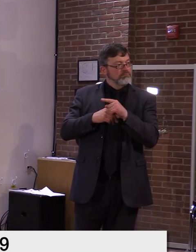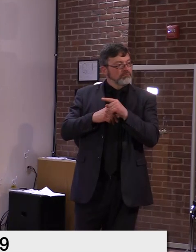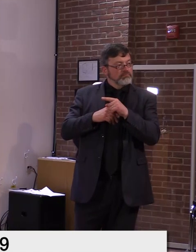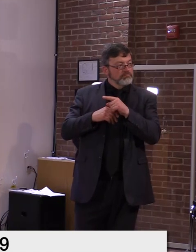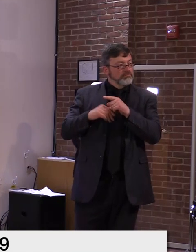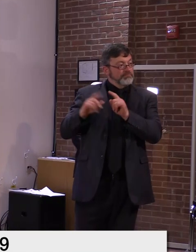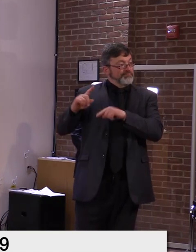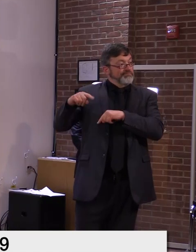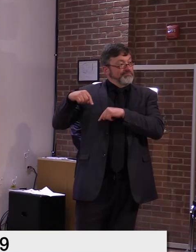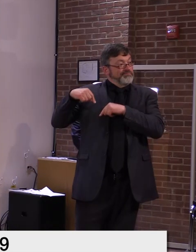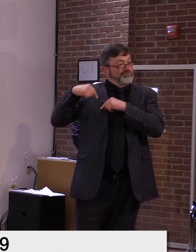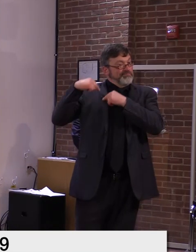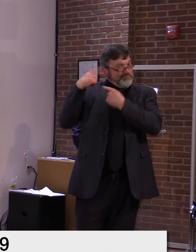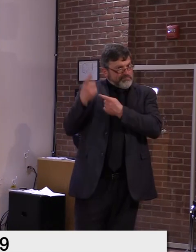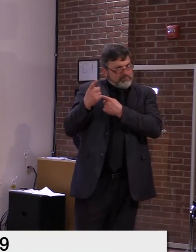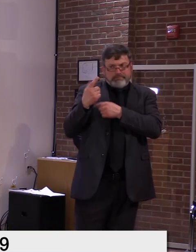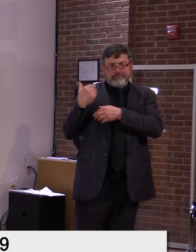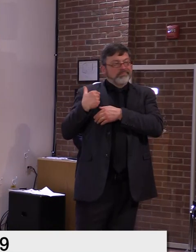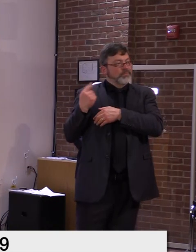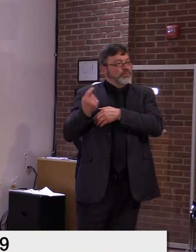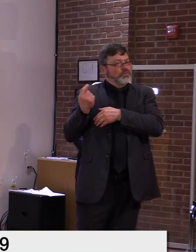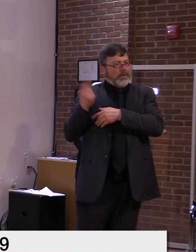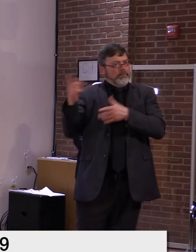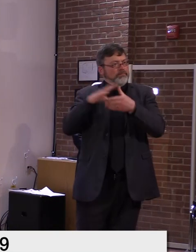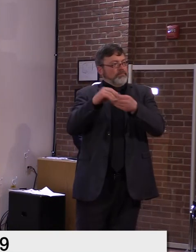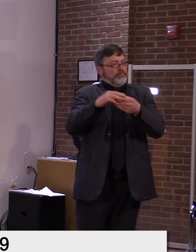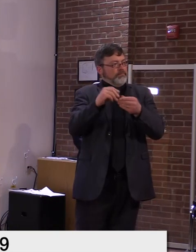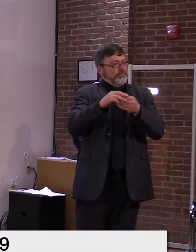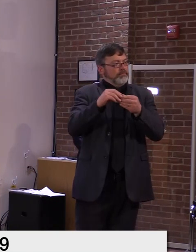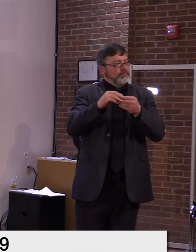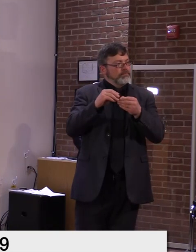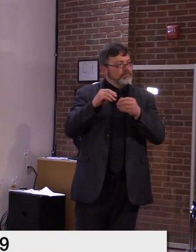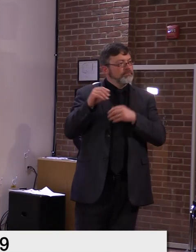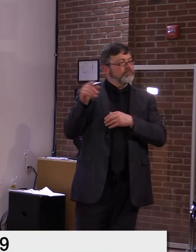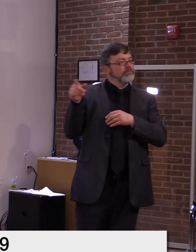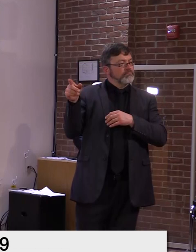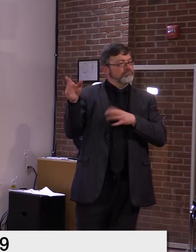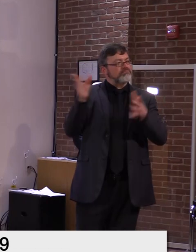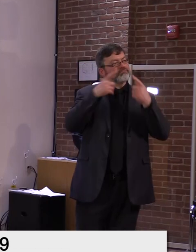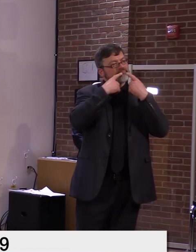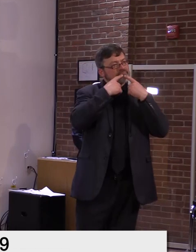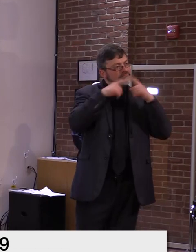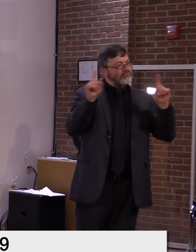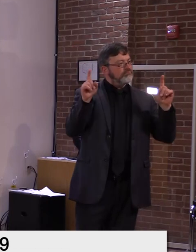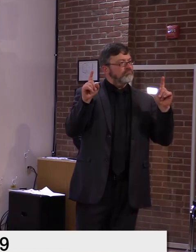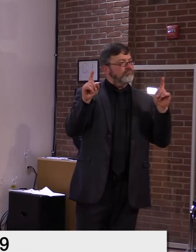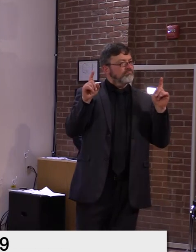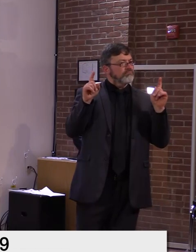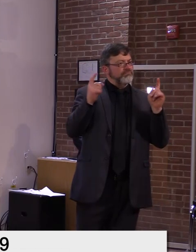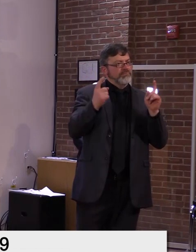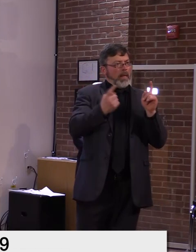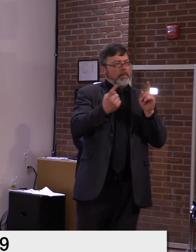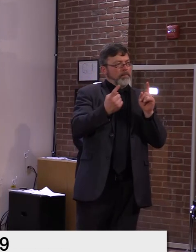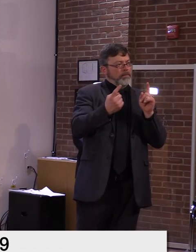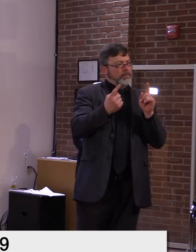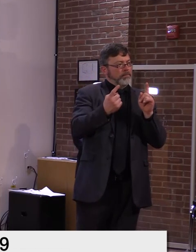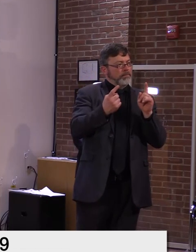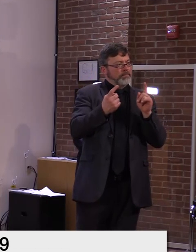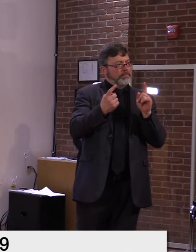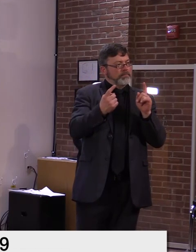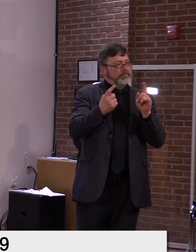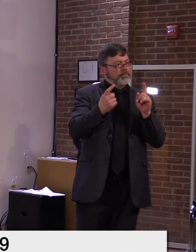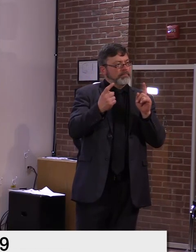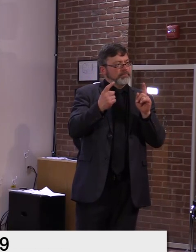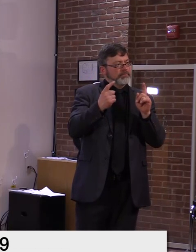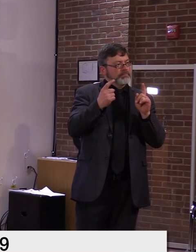a couple of notes from students at Northern Vermont University saying that they're kind of disappointed with the university